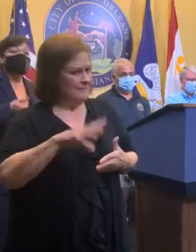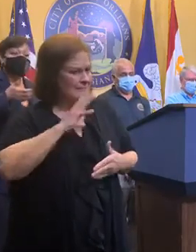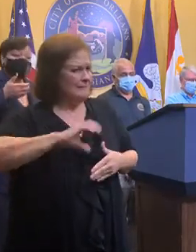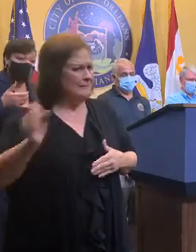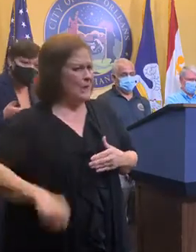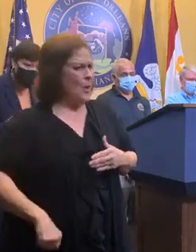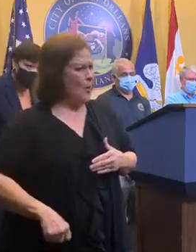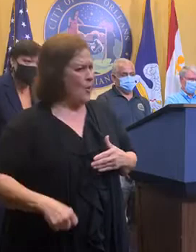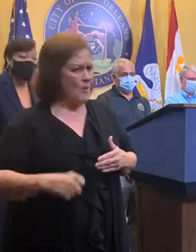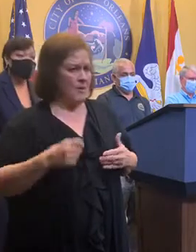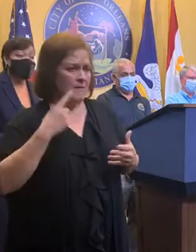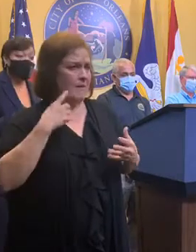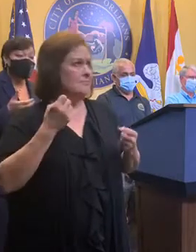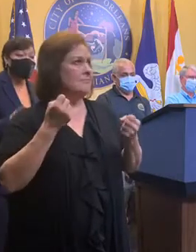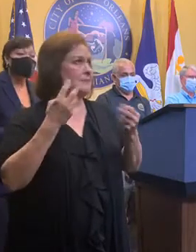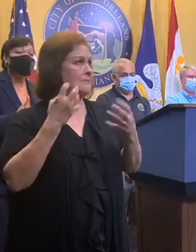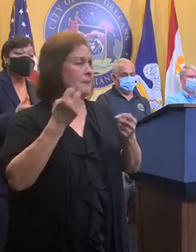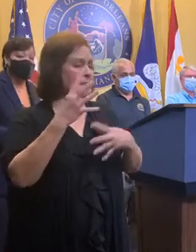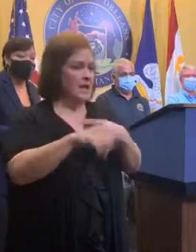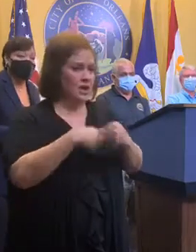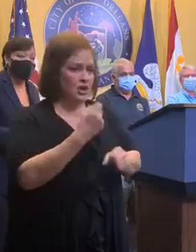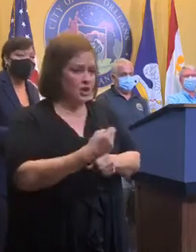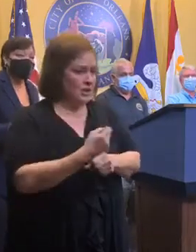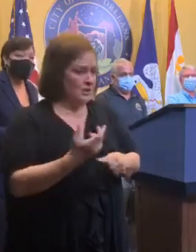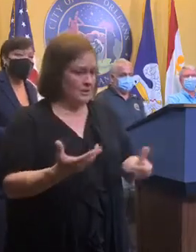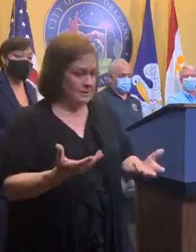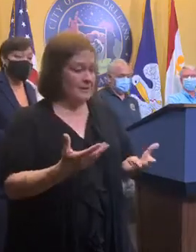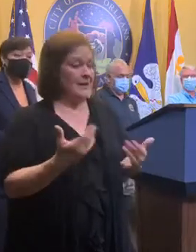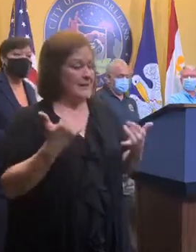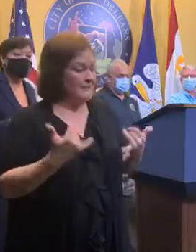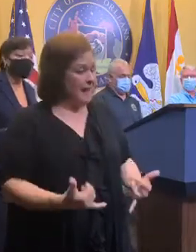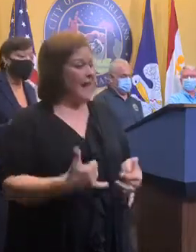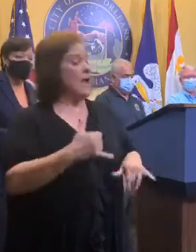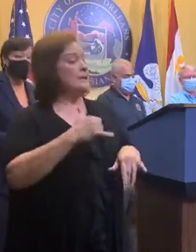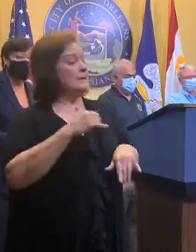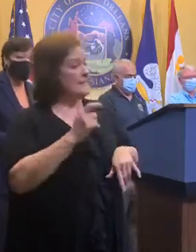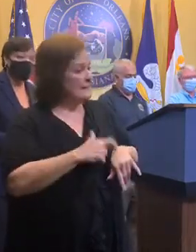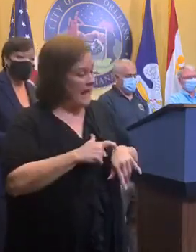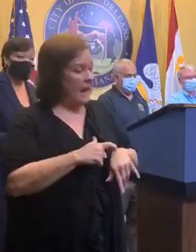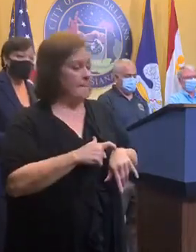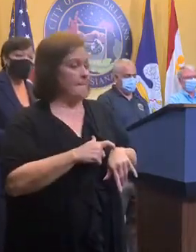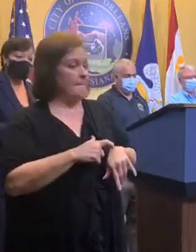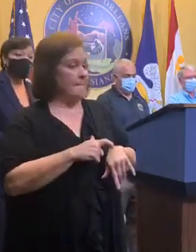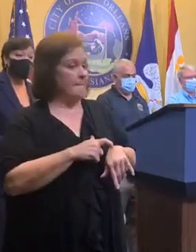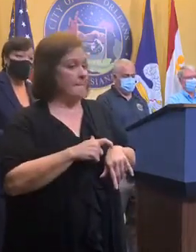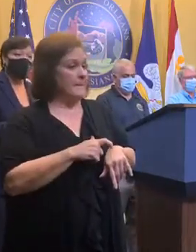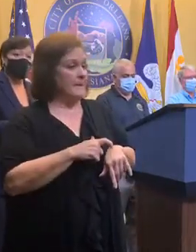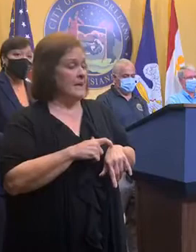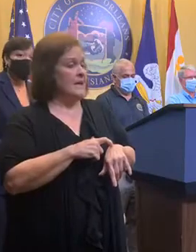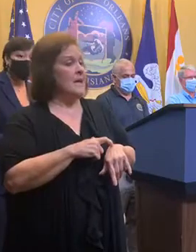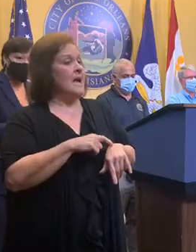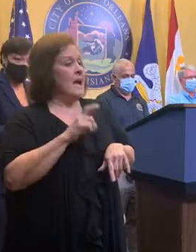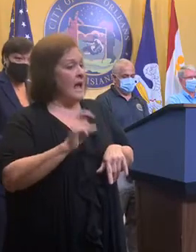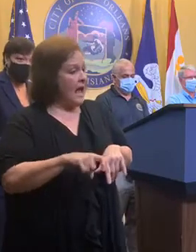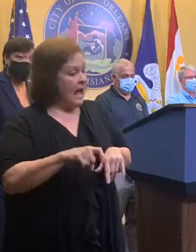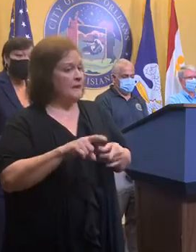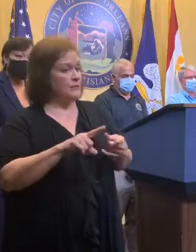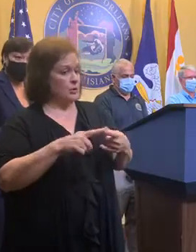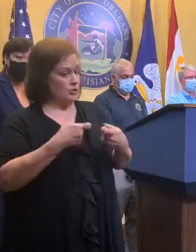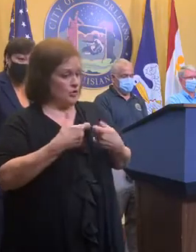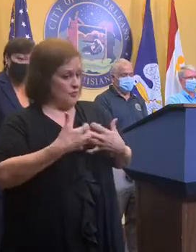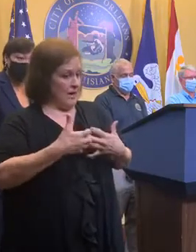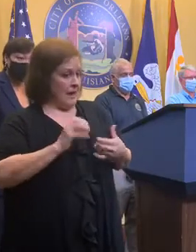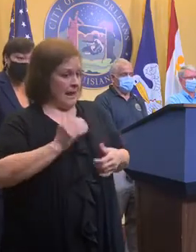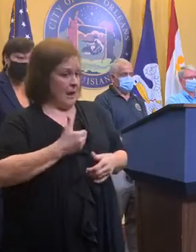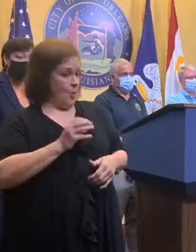city for generations, and this is the time that we have to get off of generating our own power through